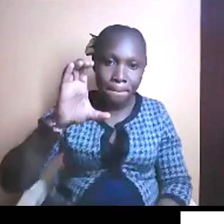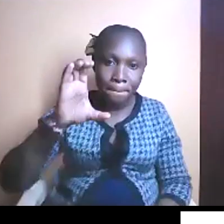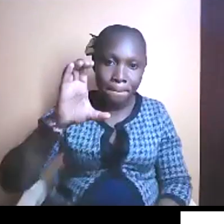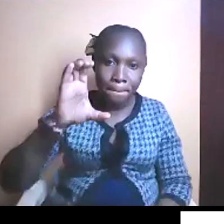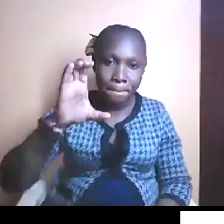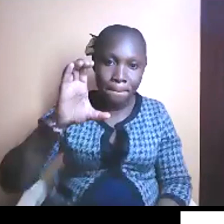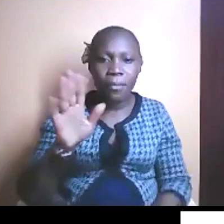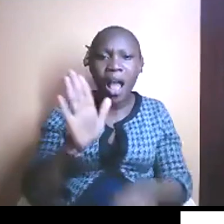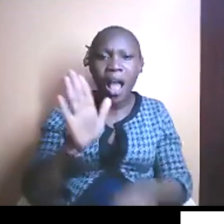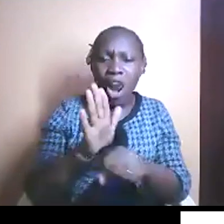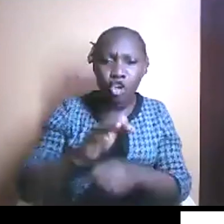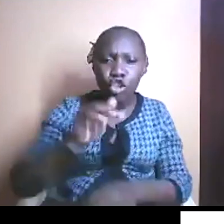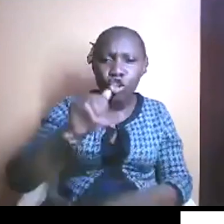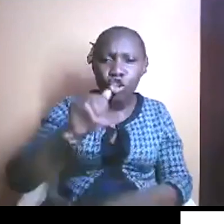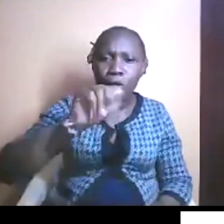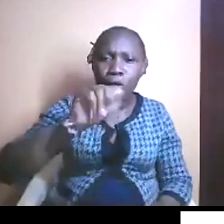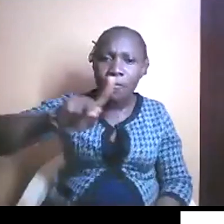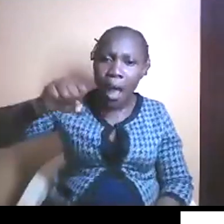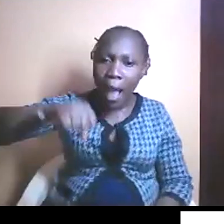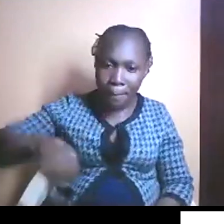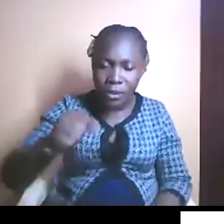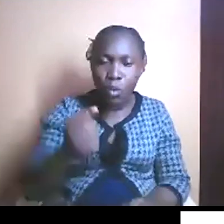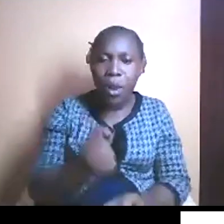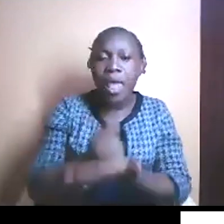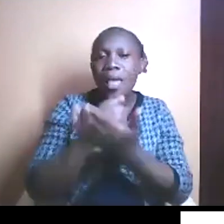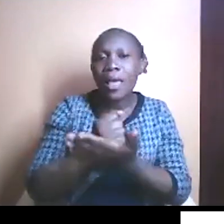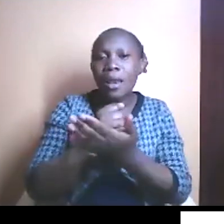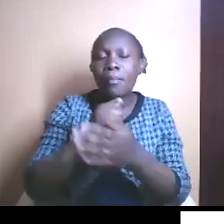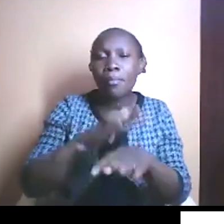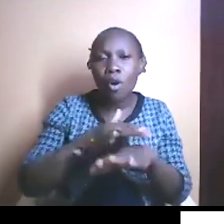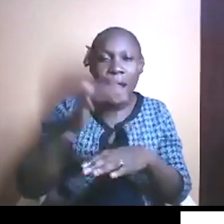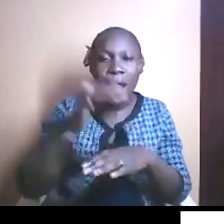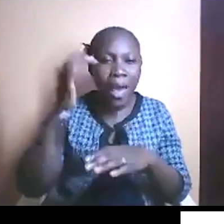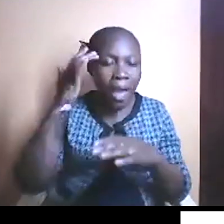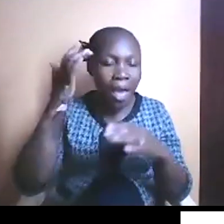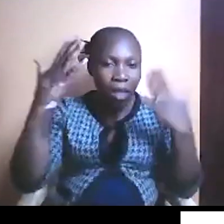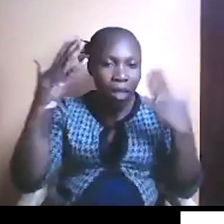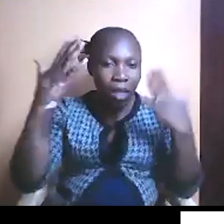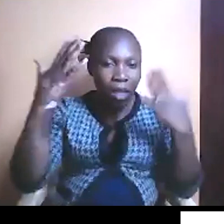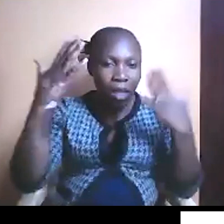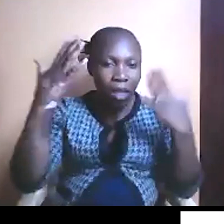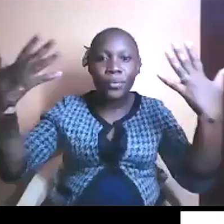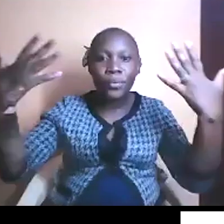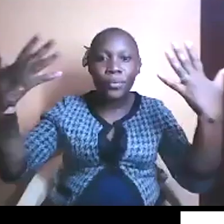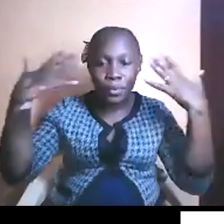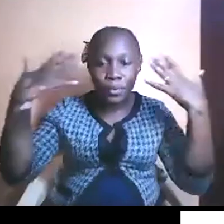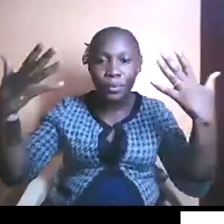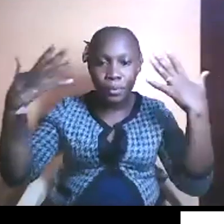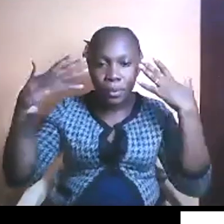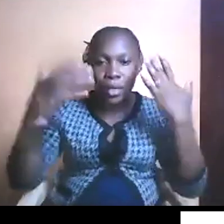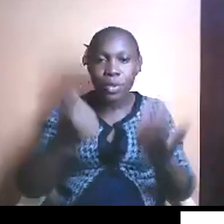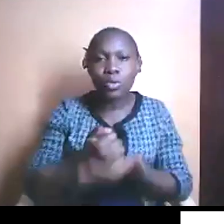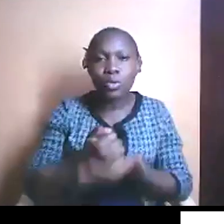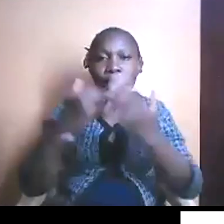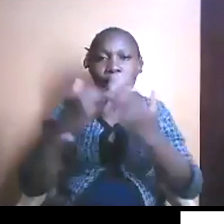are free, that give you just some headspace. There's even another one called Headspace. A space just to relax, even